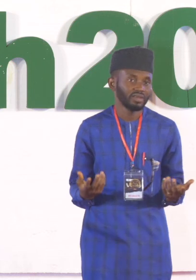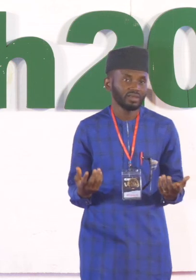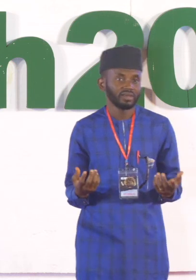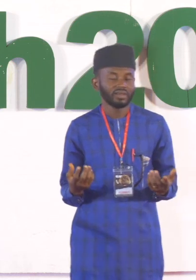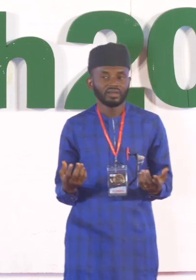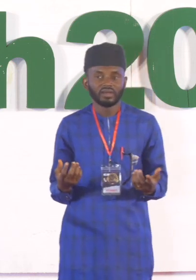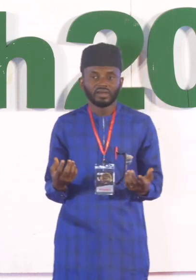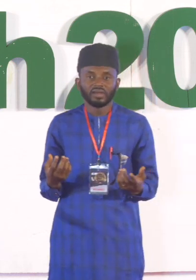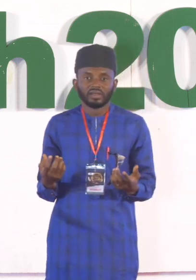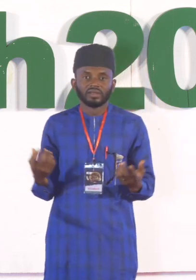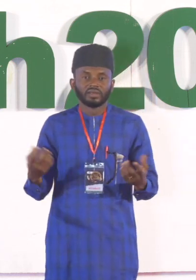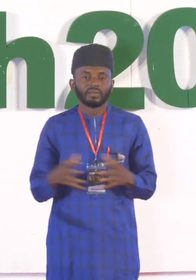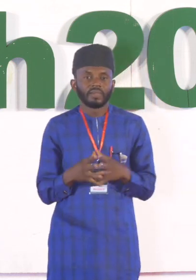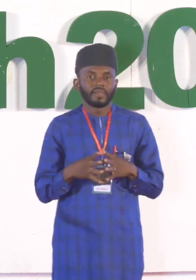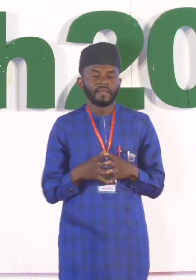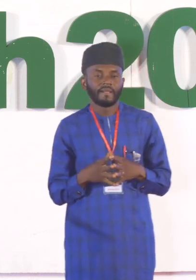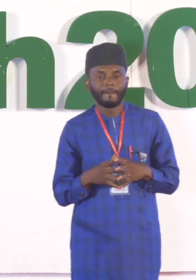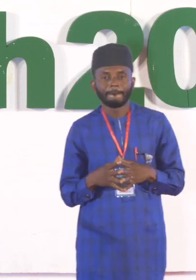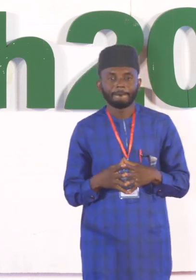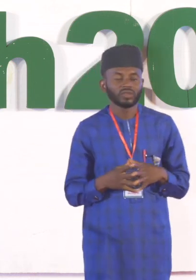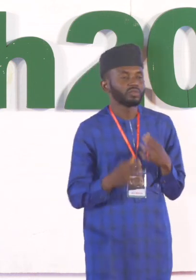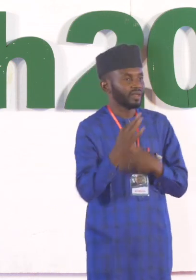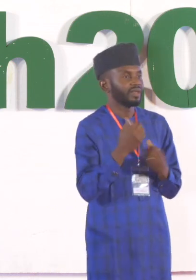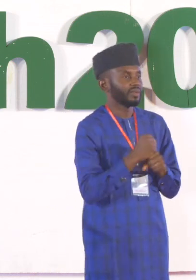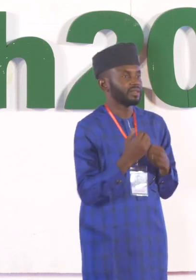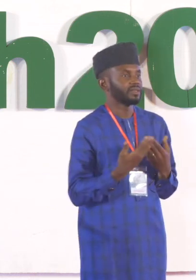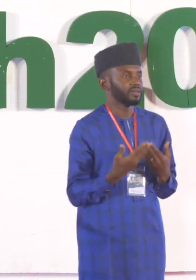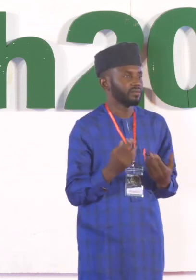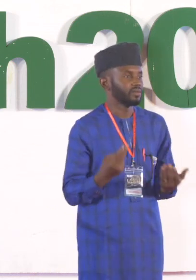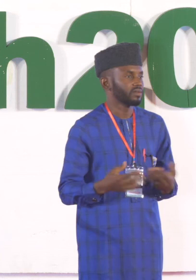person. Allahu Akbar. May Allah make it easy for us.